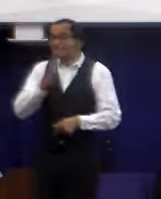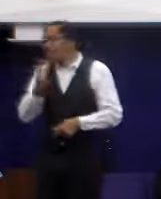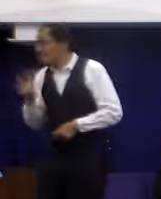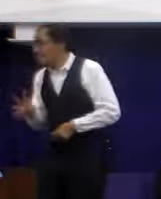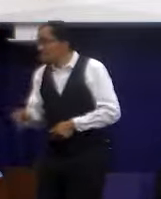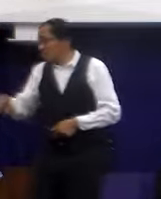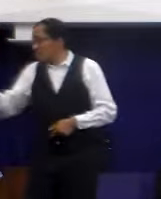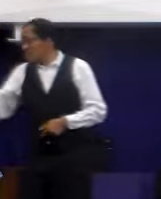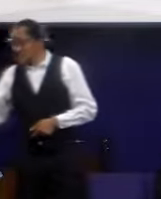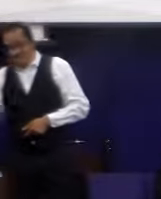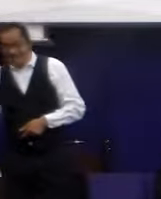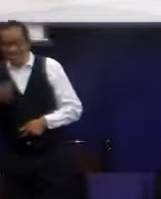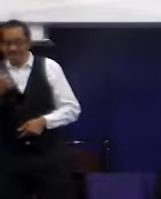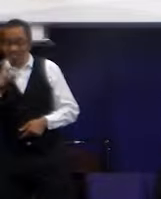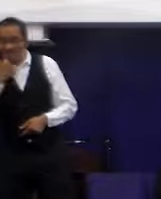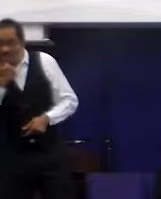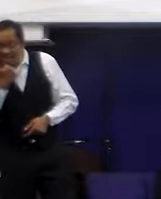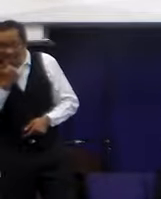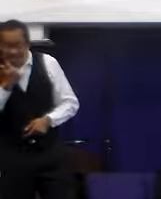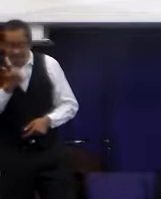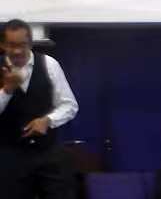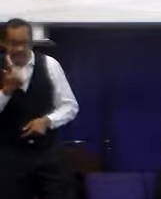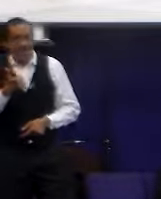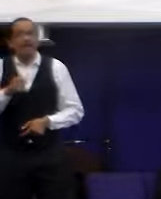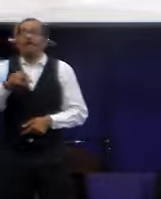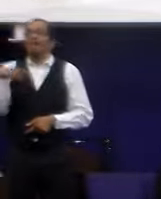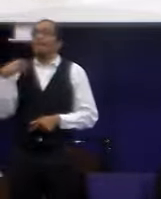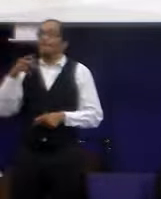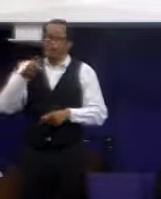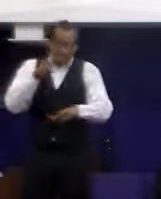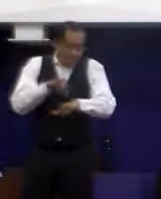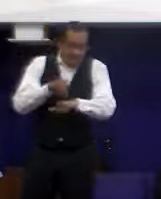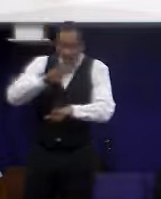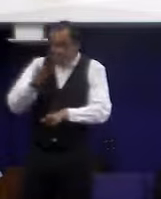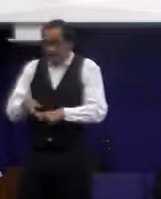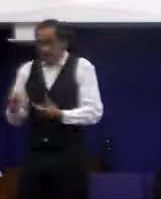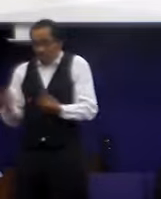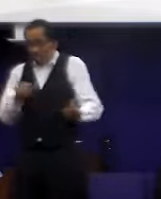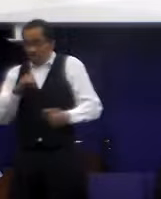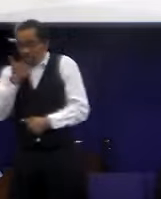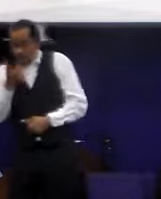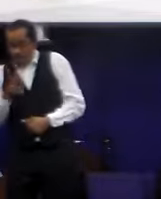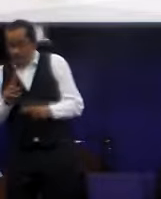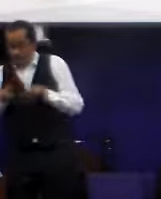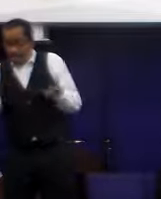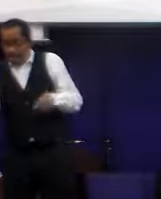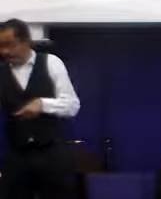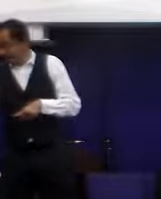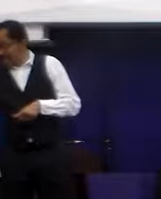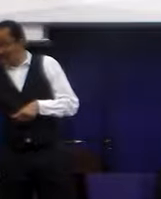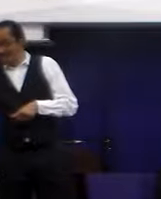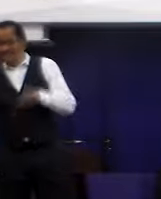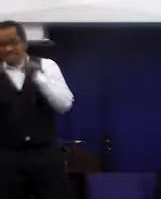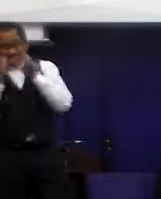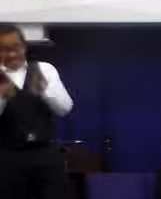you must have did something wrong. His brother said to him, you know, I always have to do anything wrong. So Job didn't do anything wrong, but he was tested by the